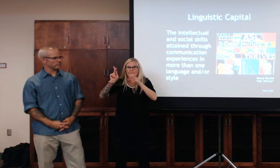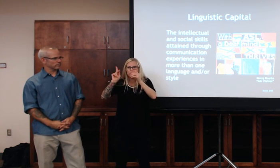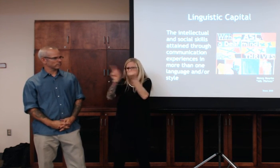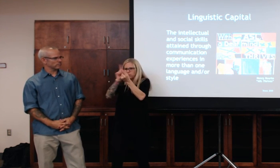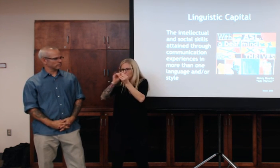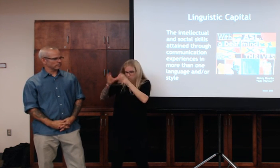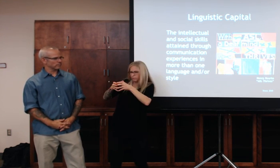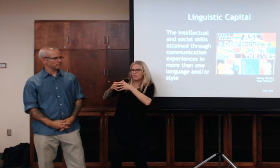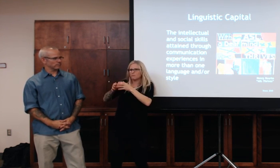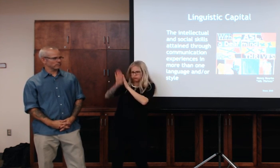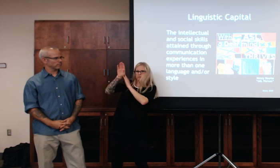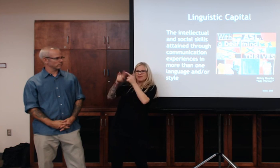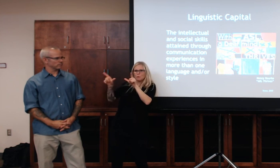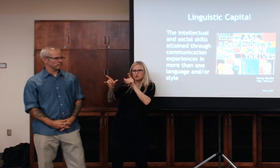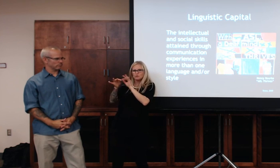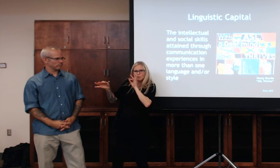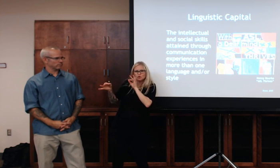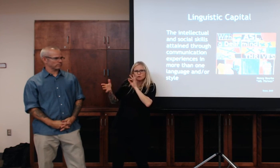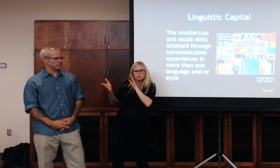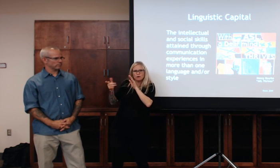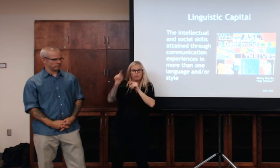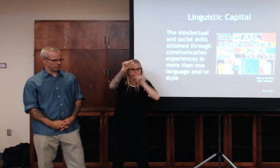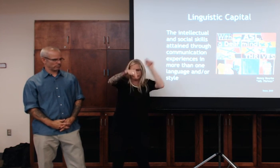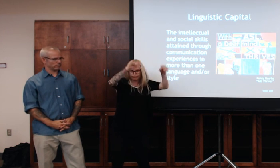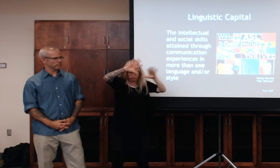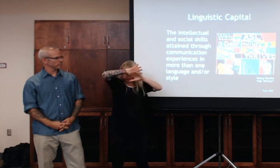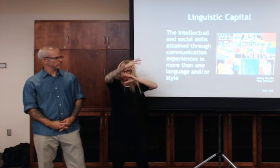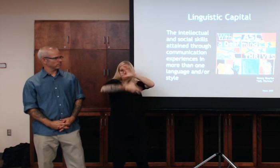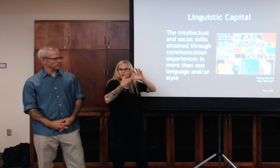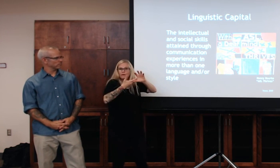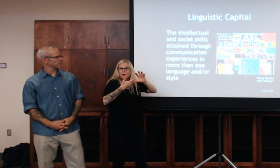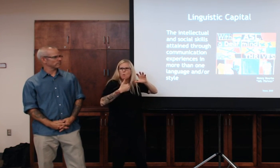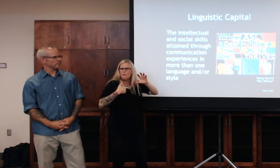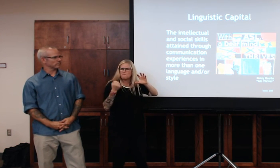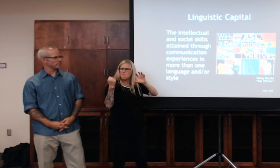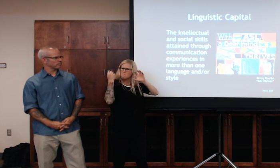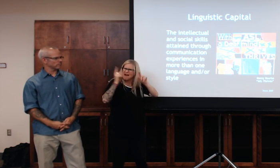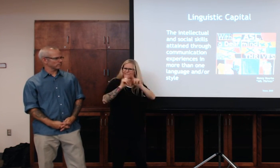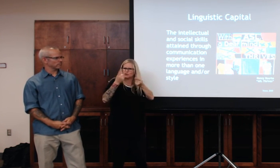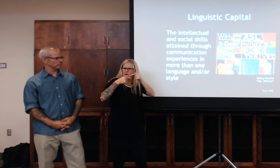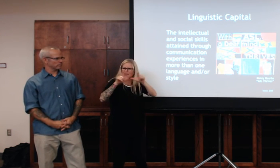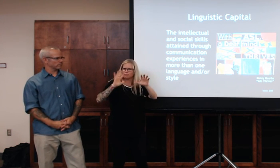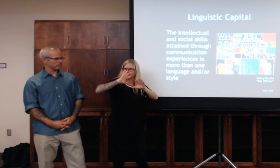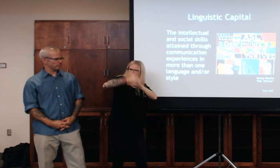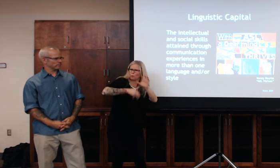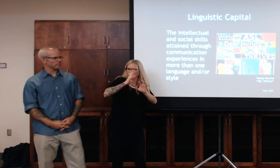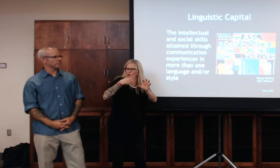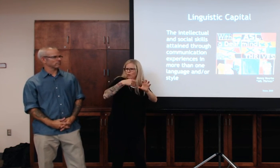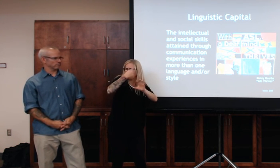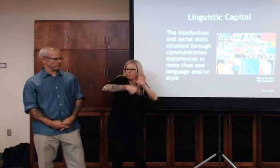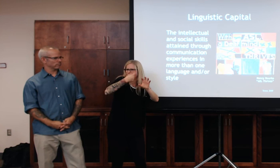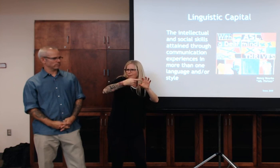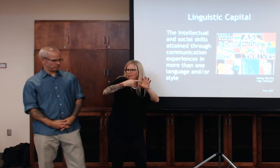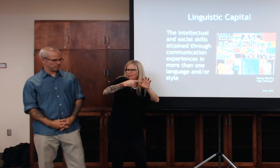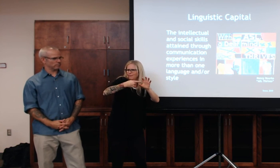Deaf people meet another deaf person and develop their own language. And that happens everywhere. We have many different sign languages around the world.